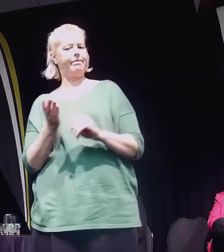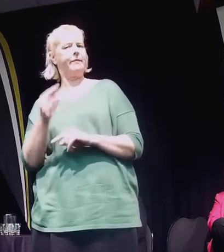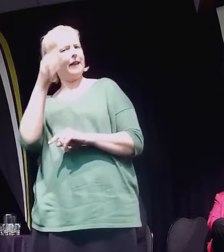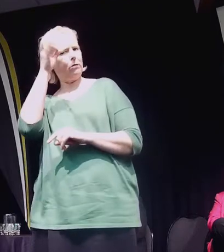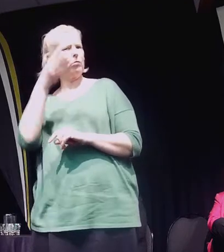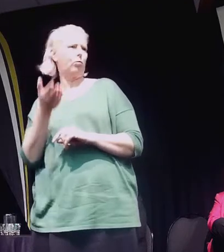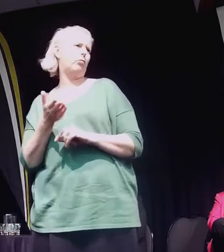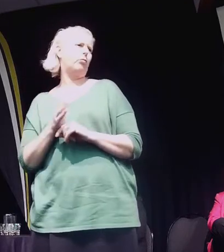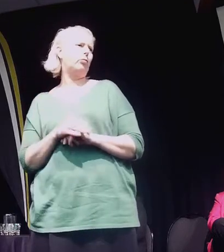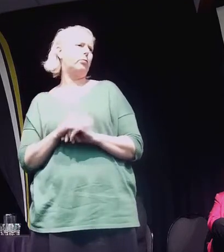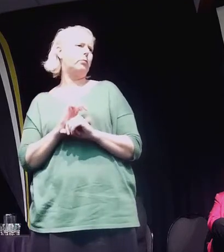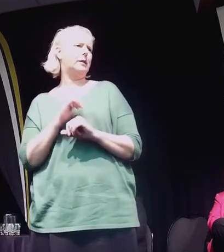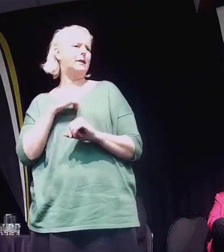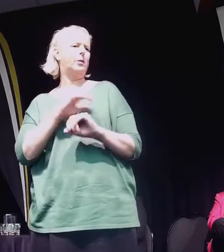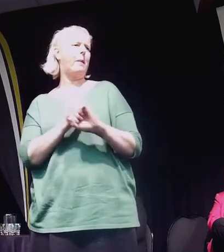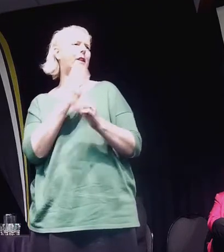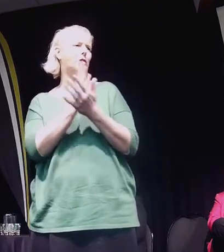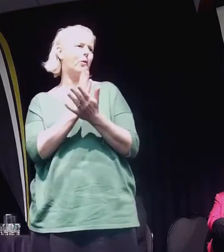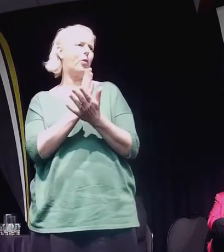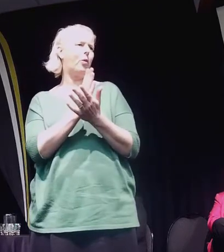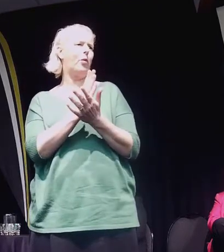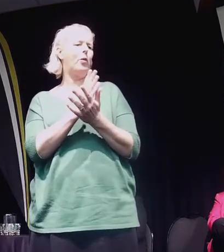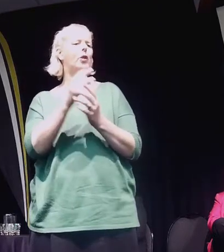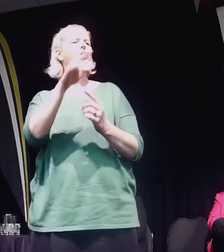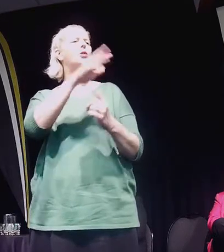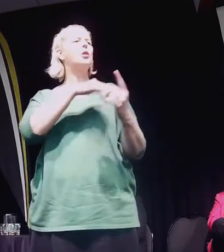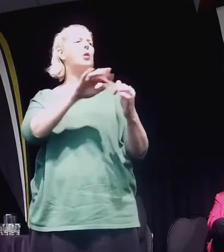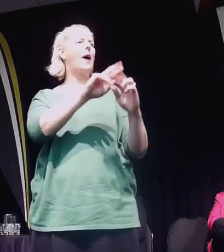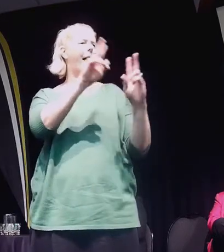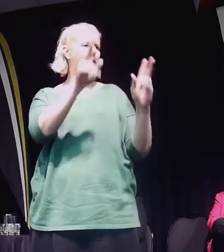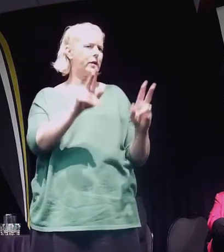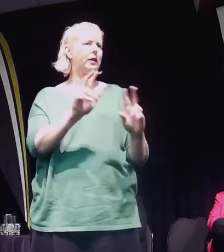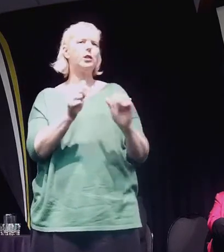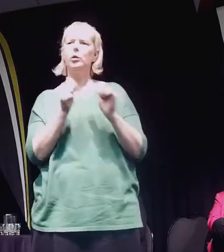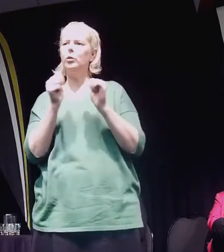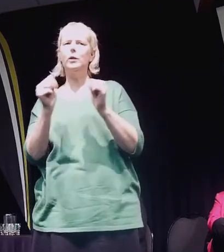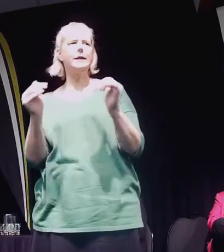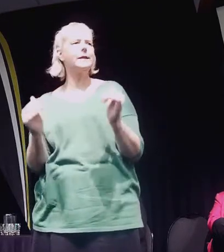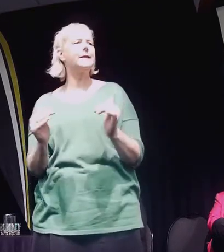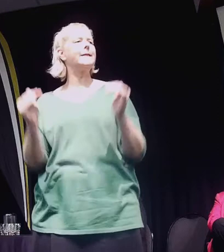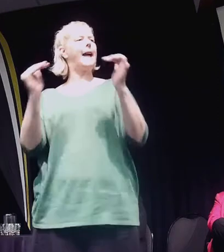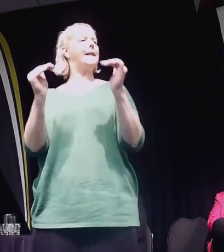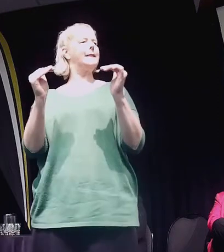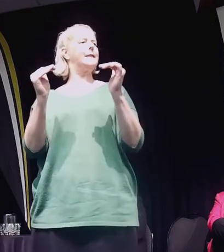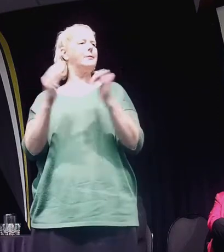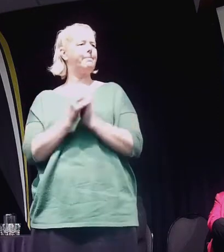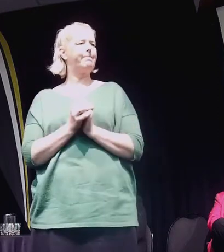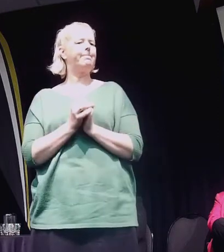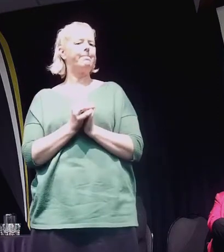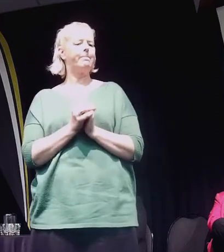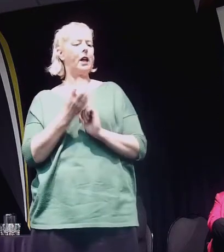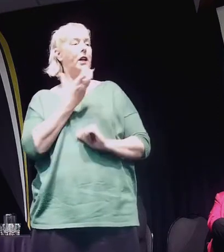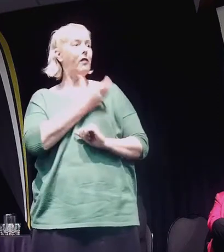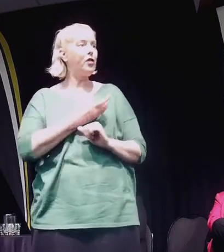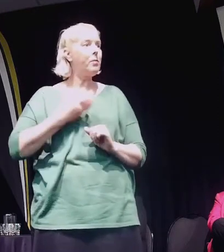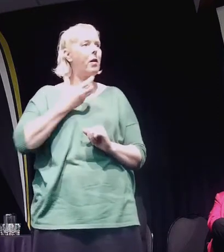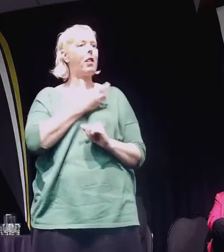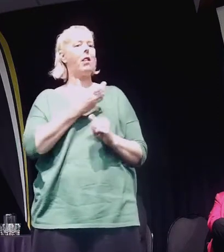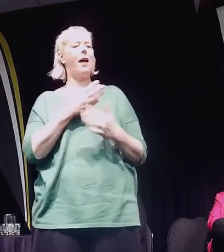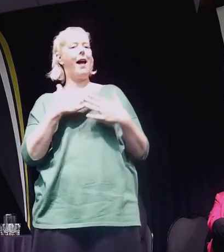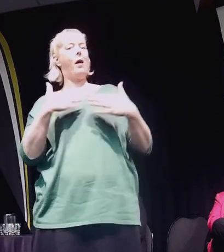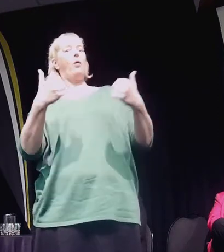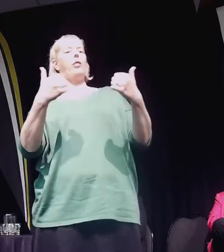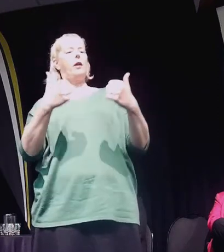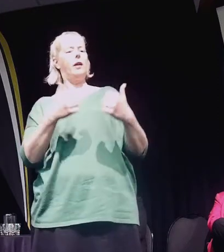social stock is built to a standard that is comfortable, healthy, and durable. Housing